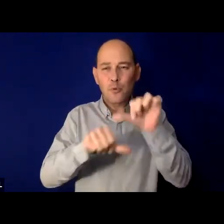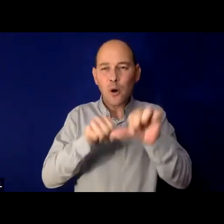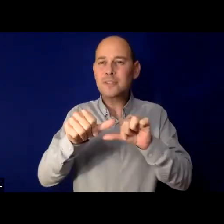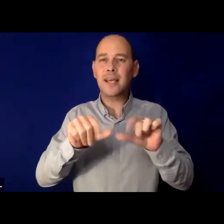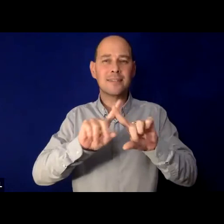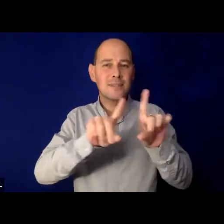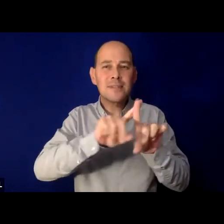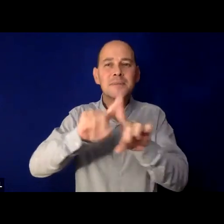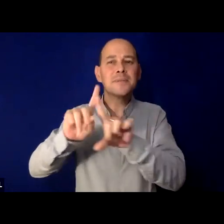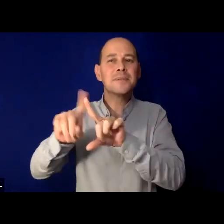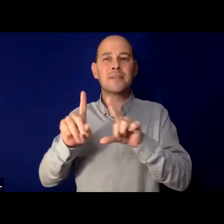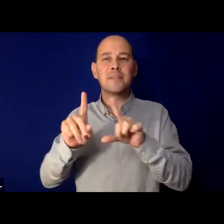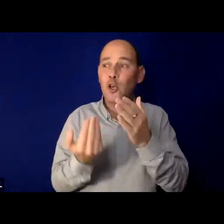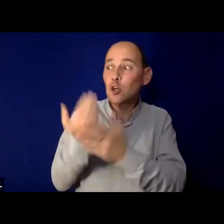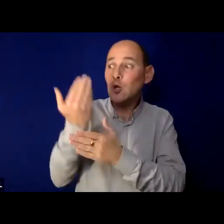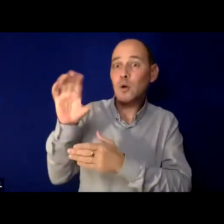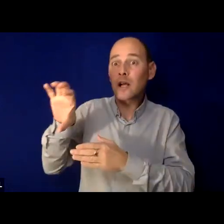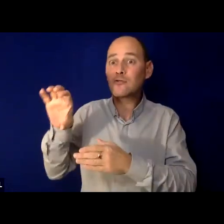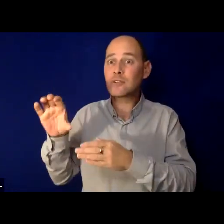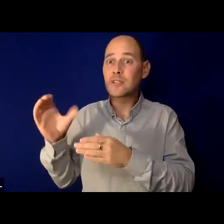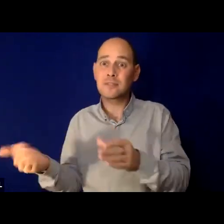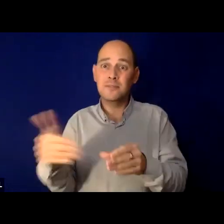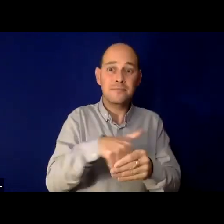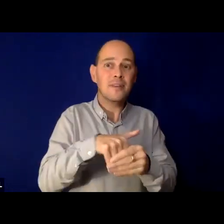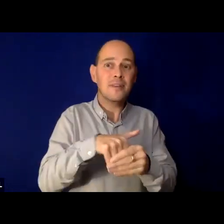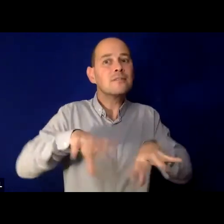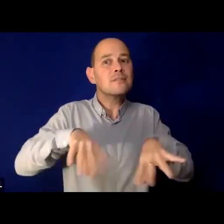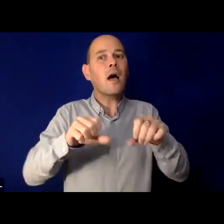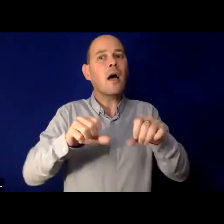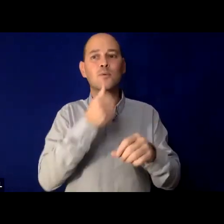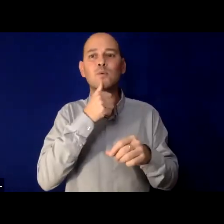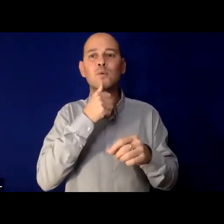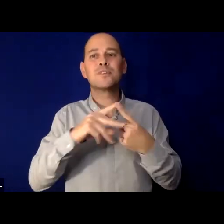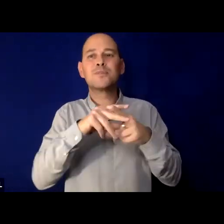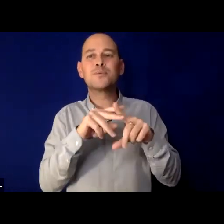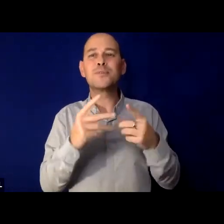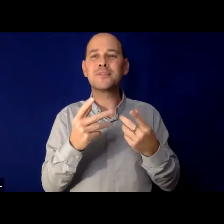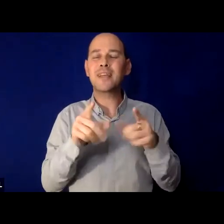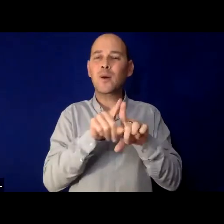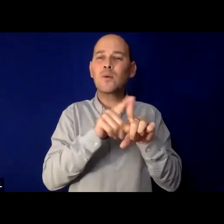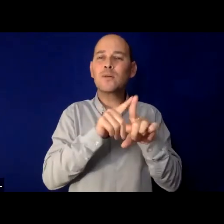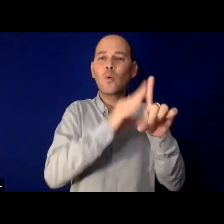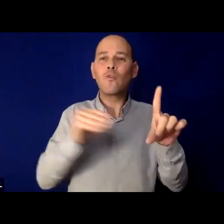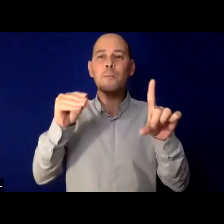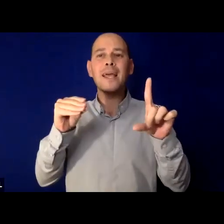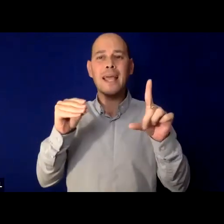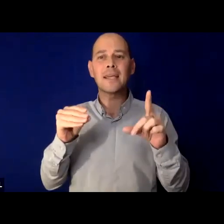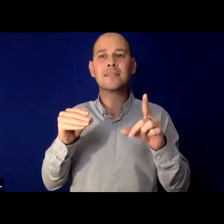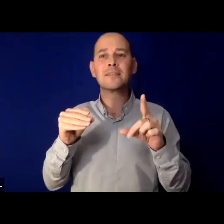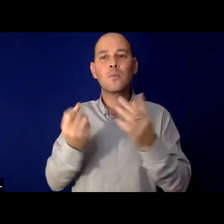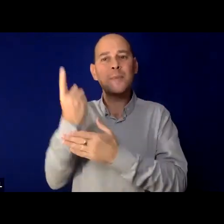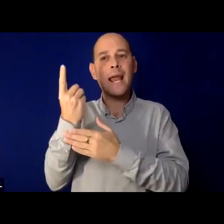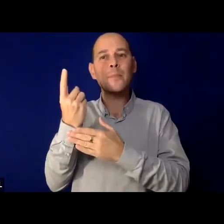moving forward with new countries that come on board and start to use these tools and replicate what's been happening in the country